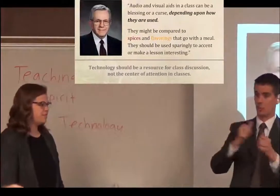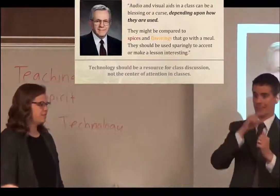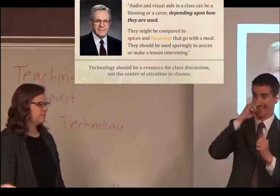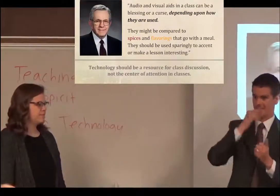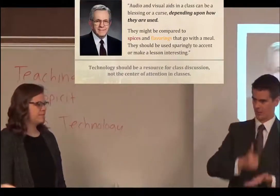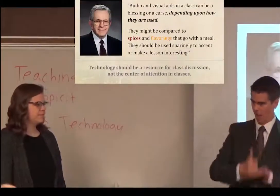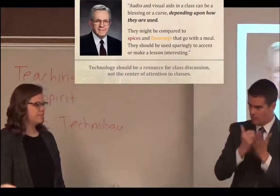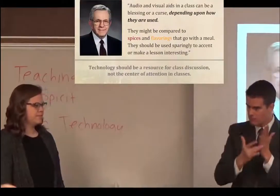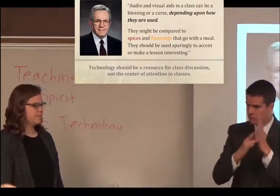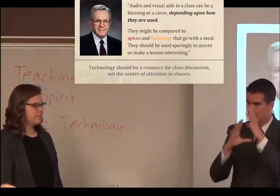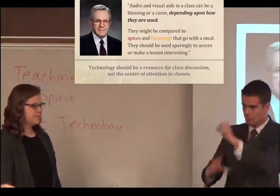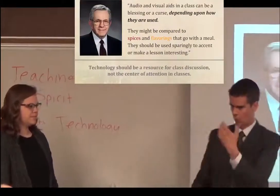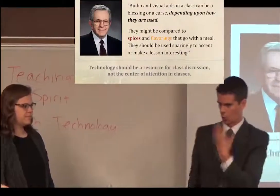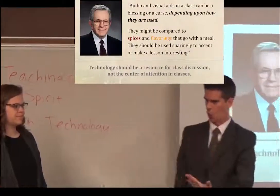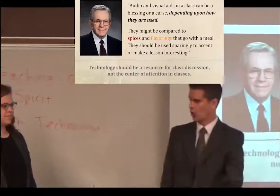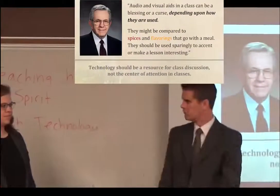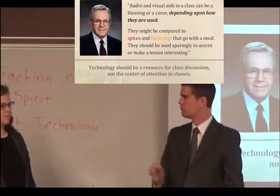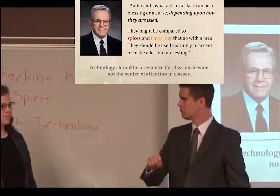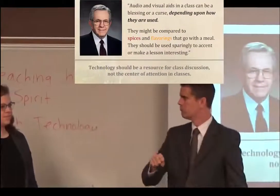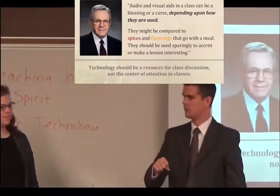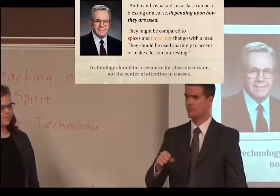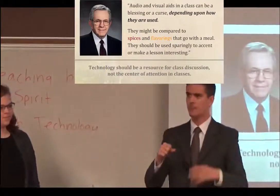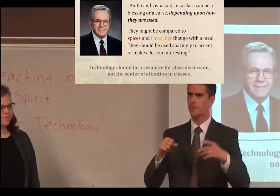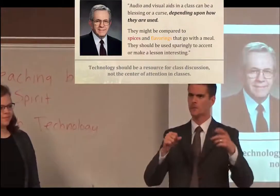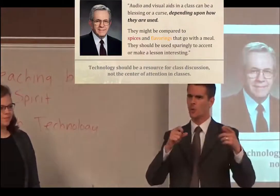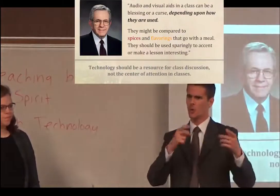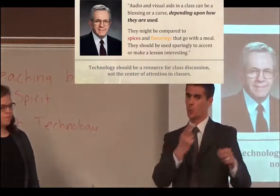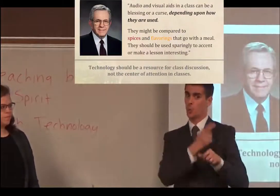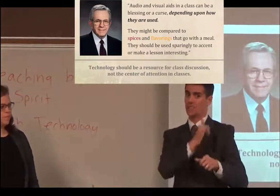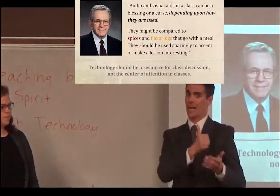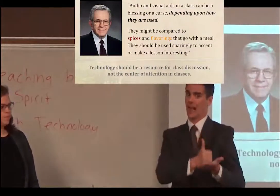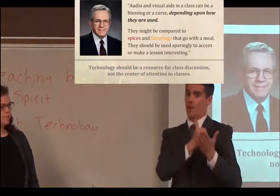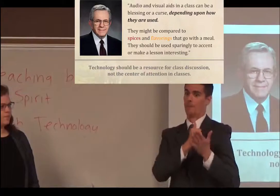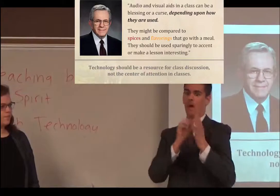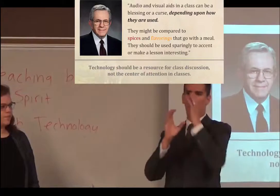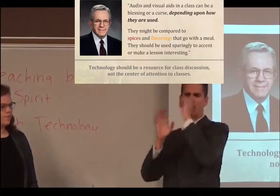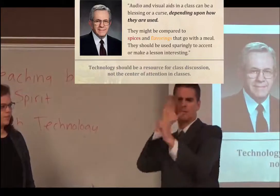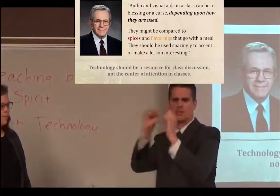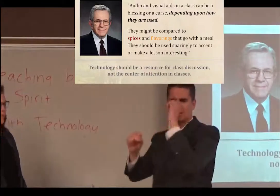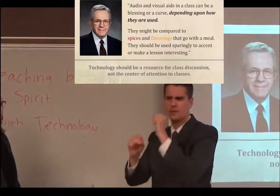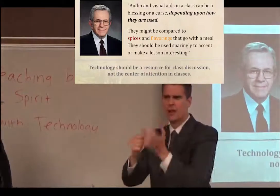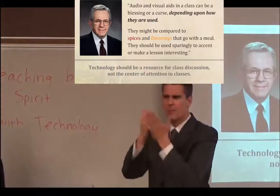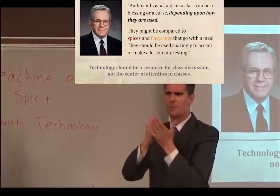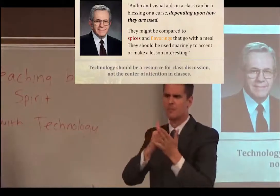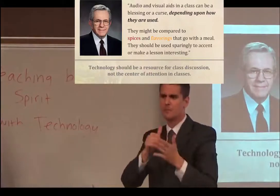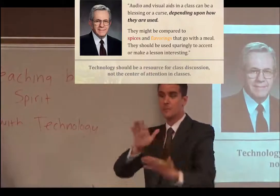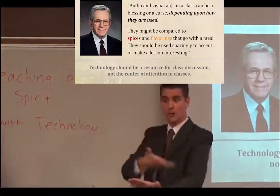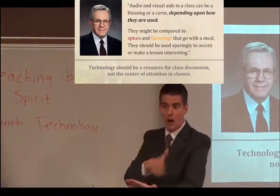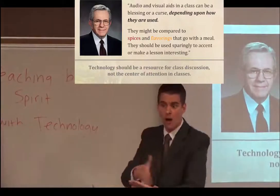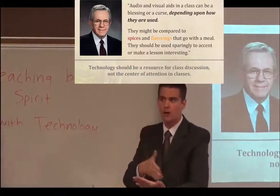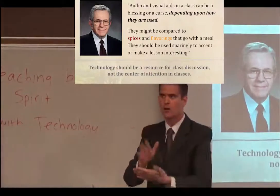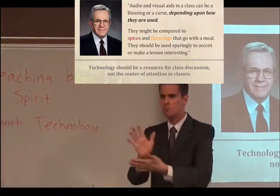That's really interesting. I mean, you notice with kids that visual aids really help people interested. We can use that to help, but if they're getting distracted,